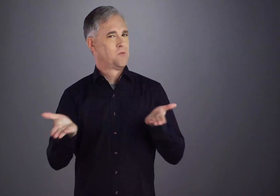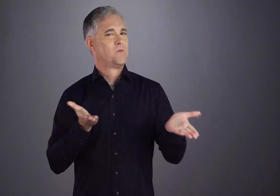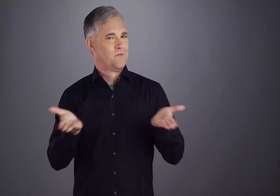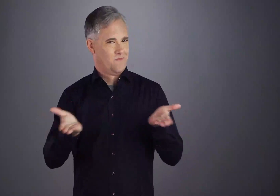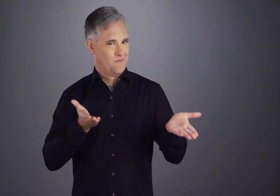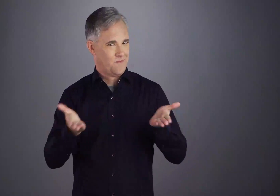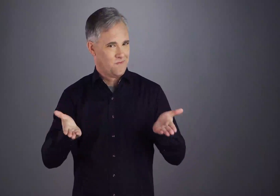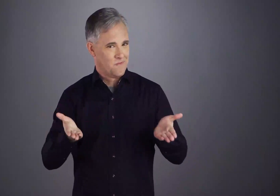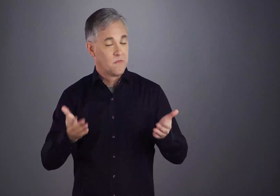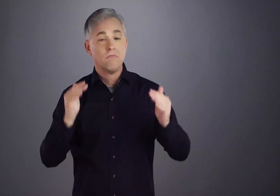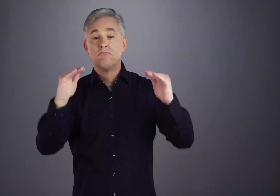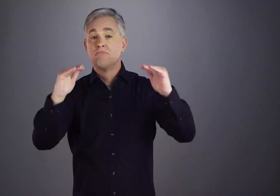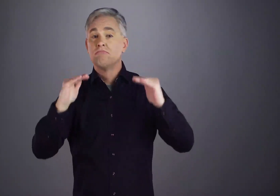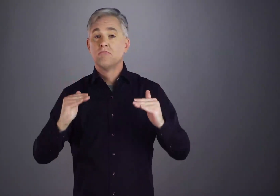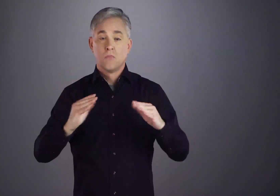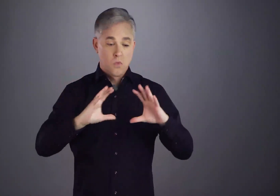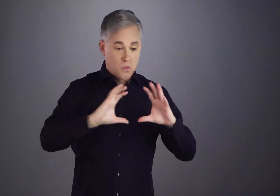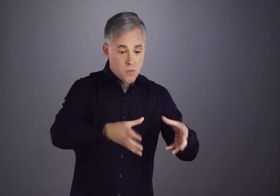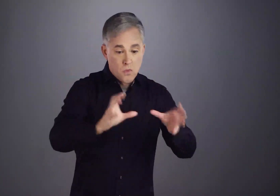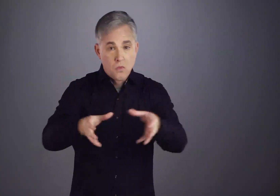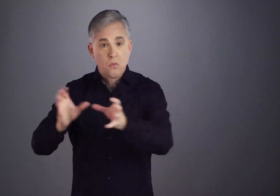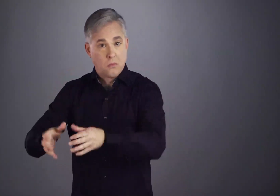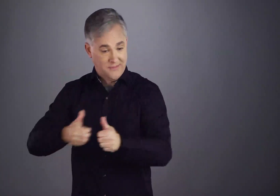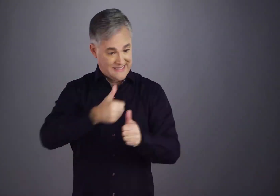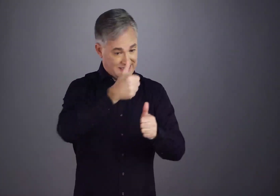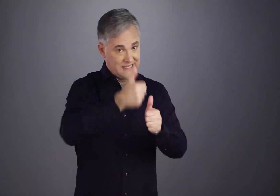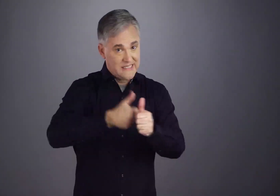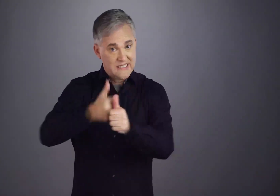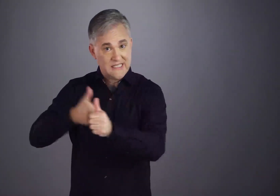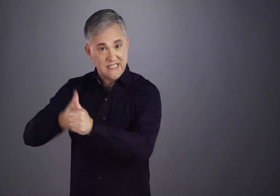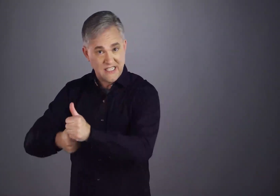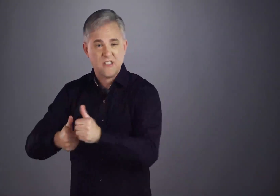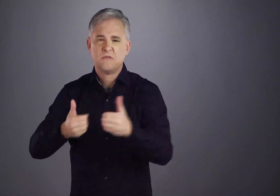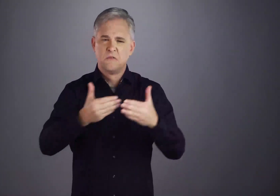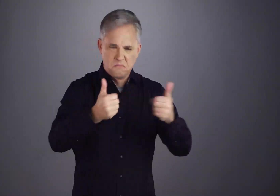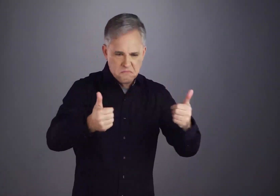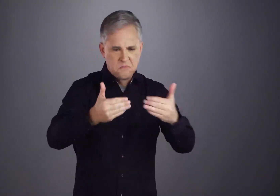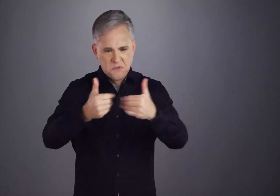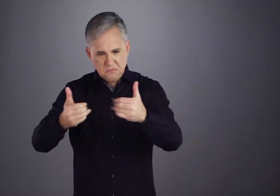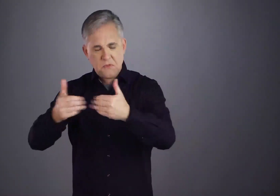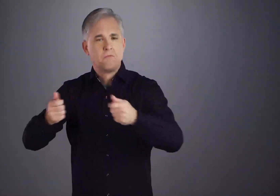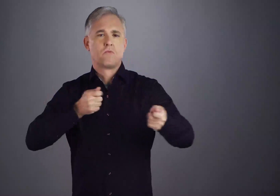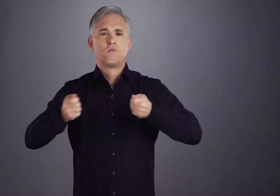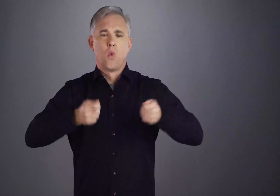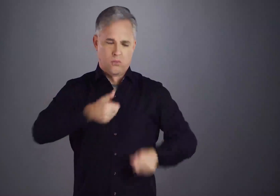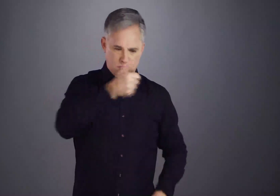that each group was to be autonomous and there was to be no professional class of therapy.